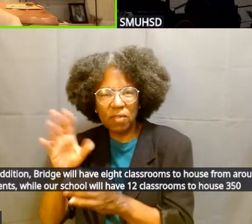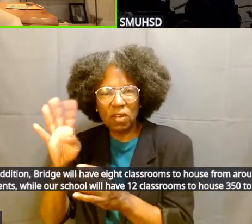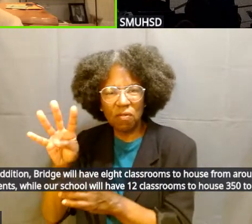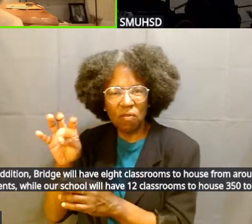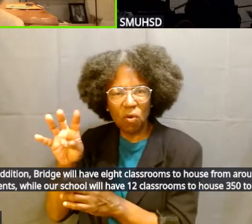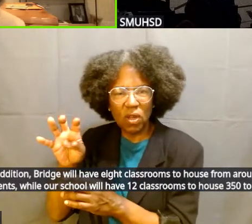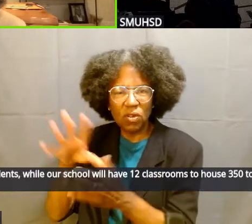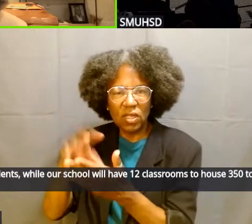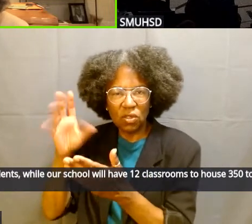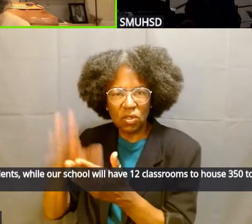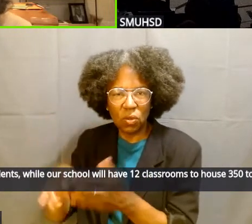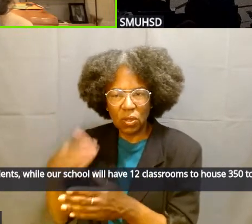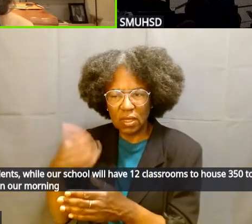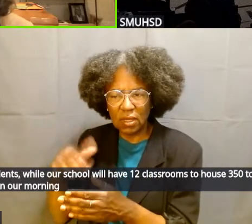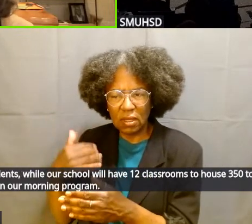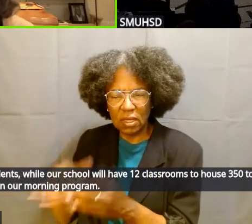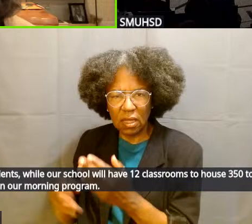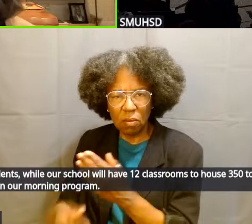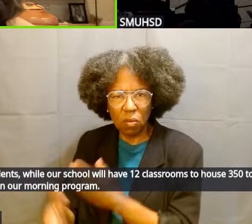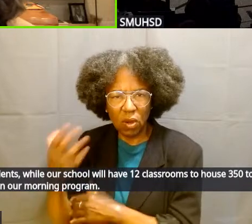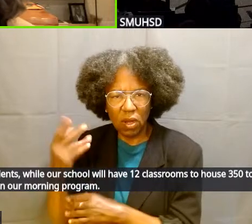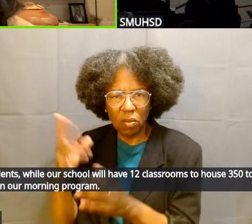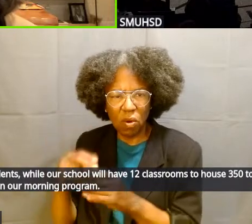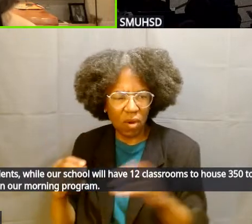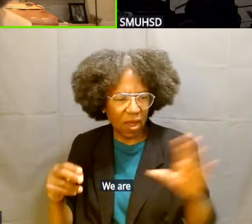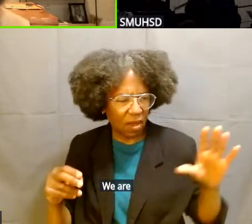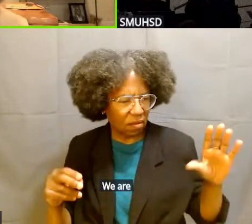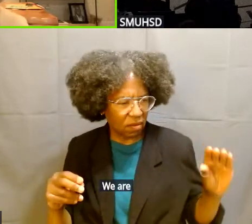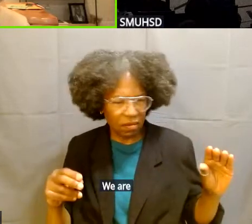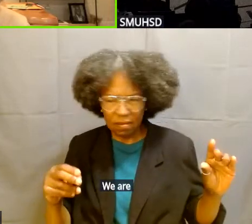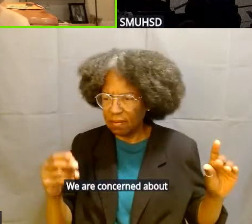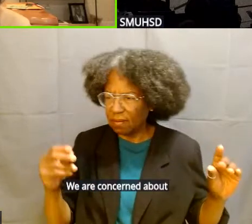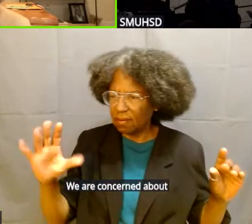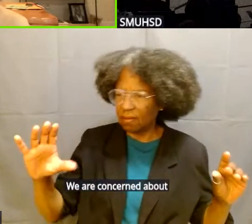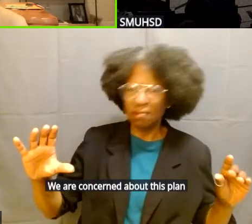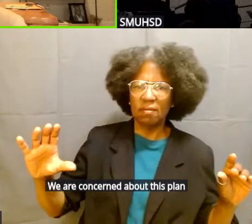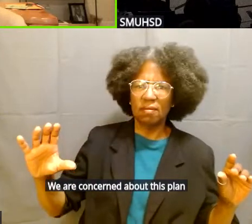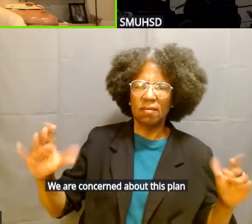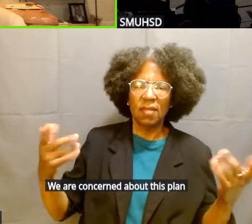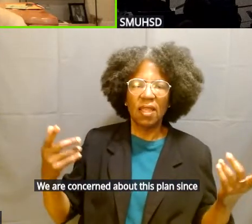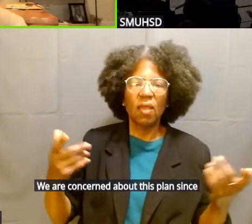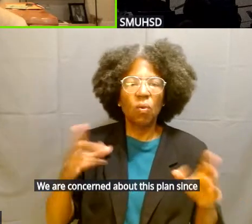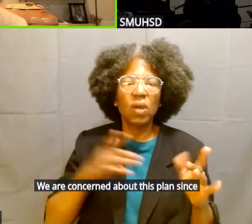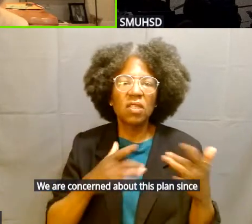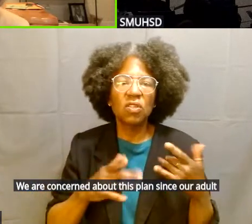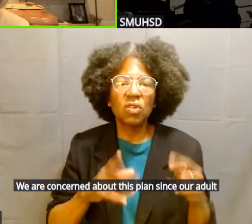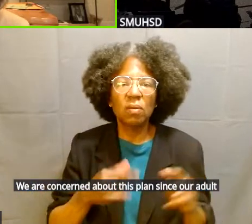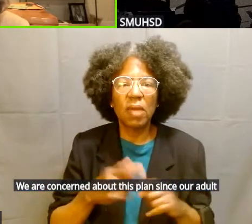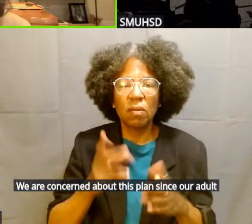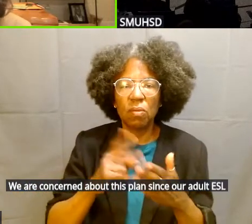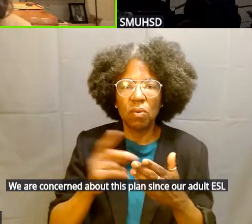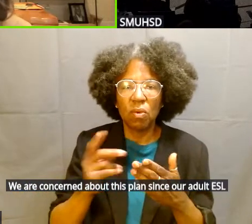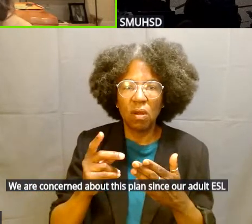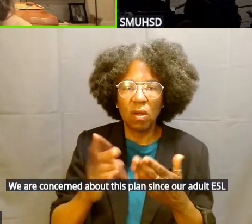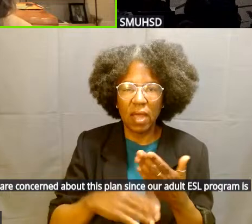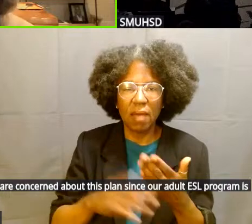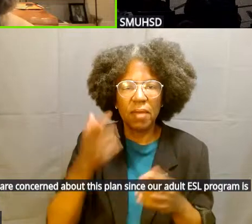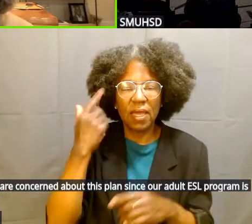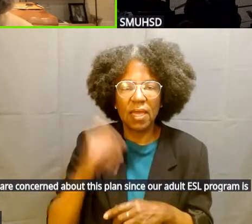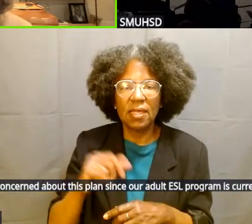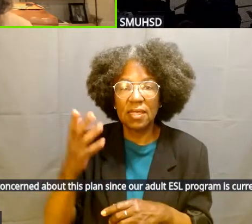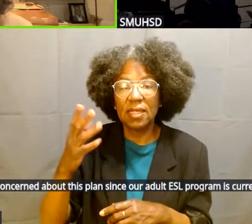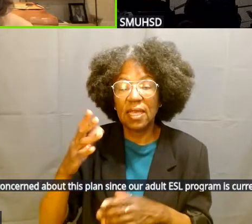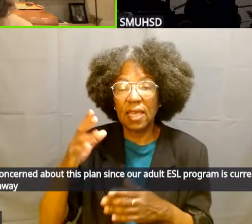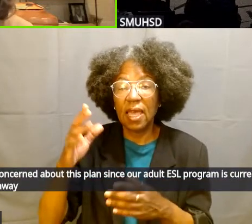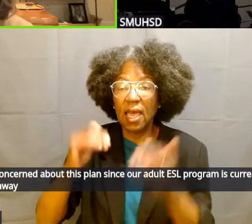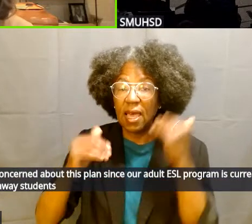our morning program. We are concerned about this plan since our adult ESL program is currently turning away